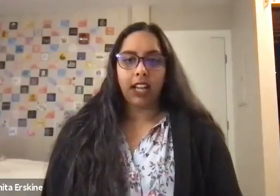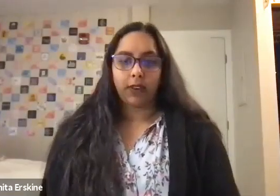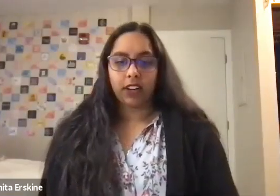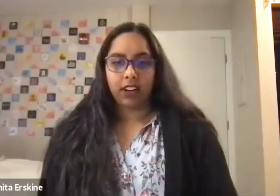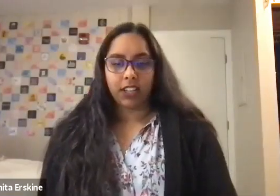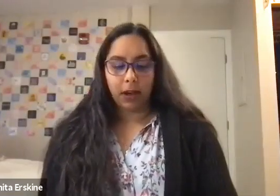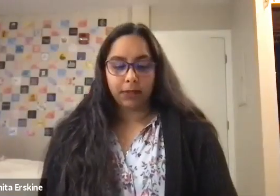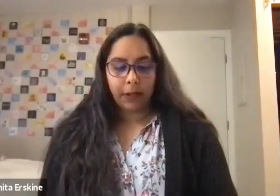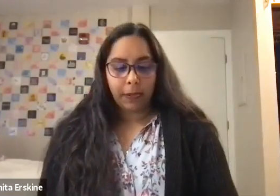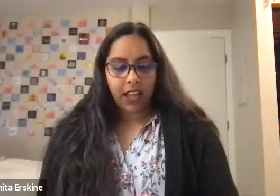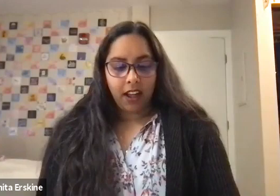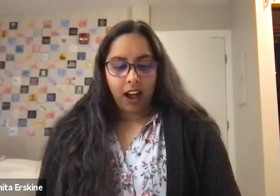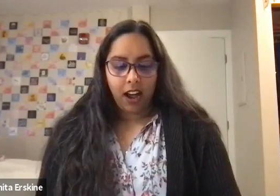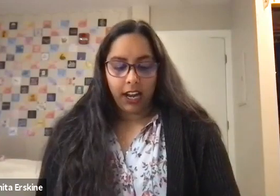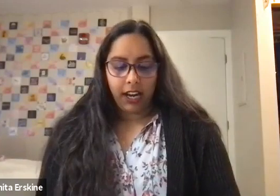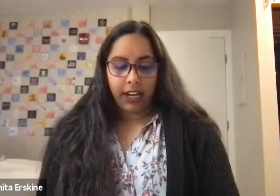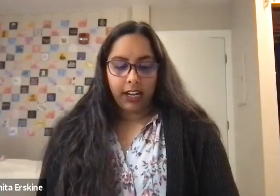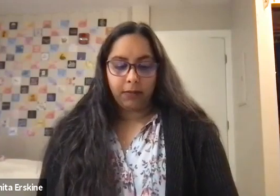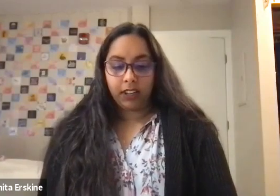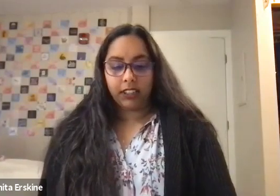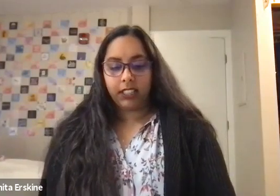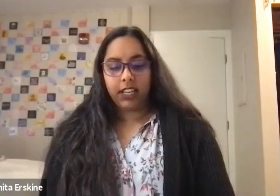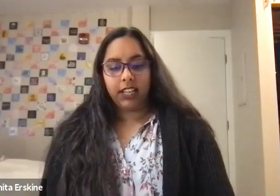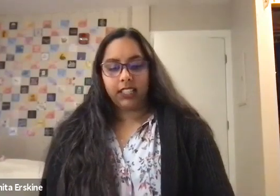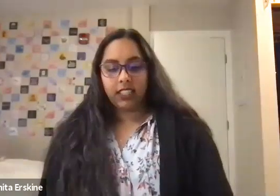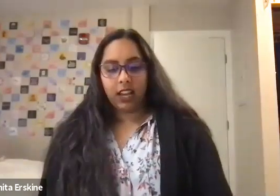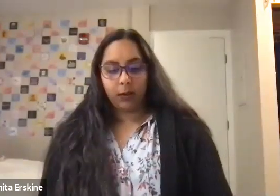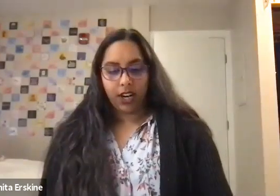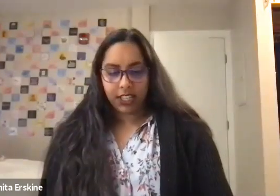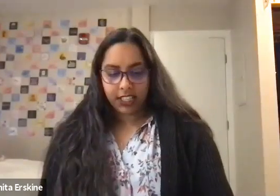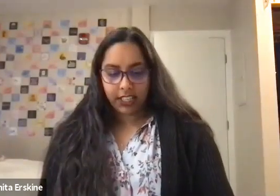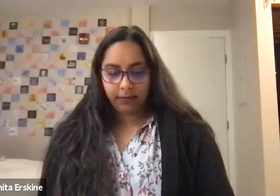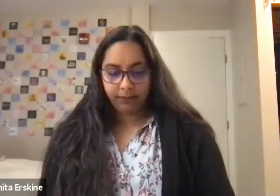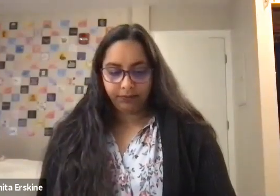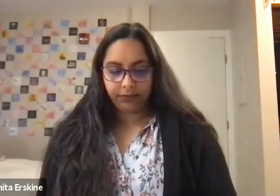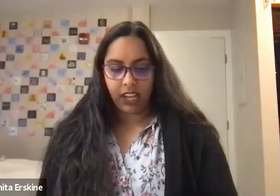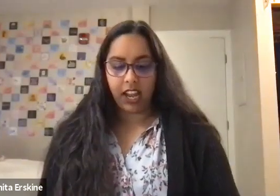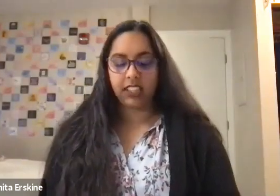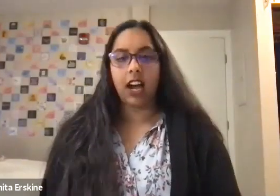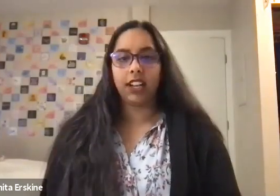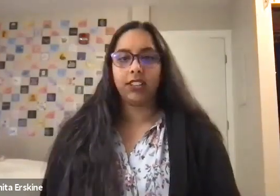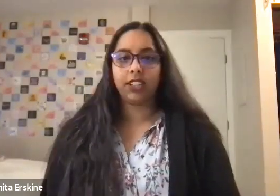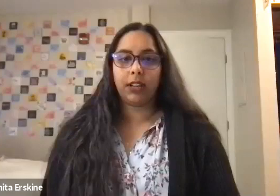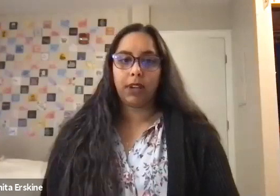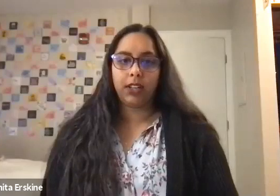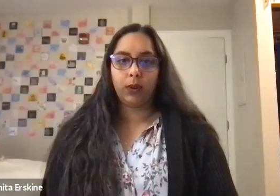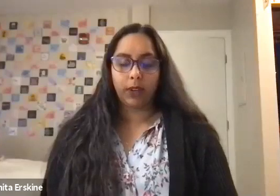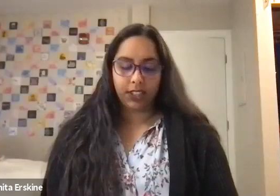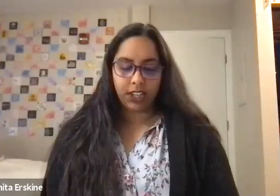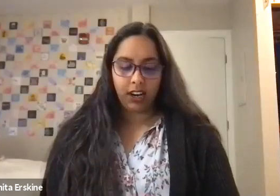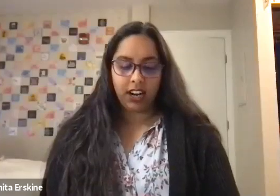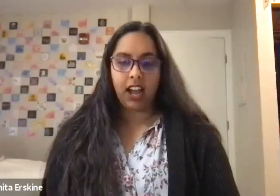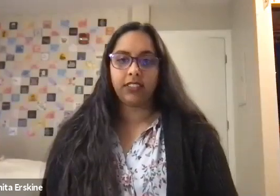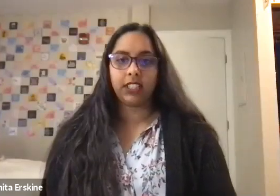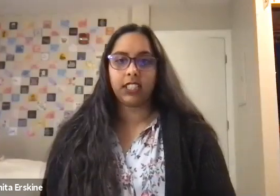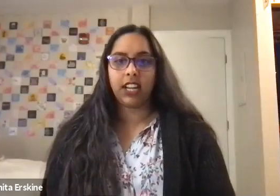a black sweater on top. I am currently in Seattle, Washington, and I use a manual